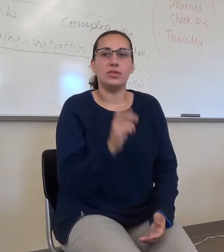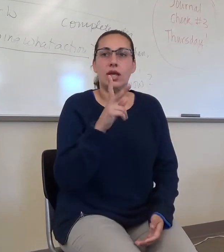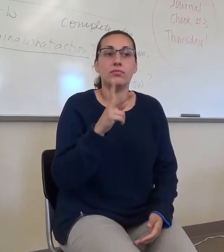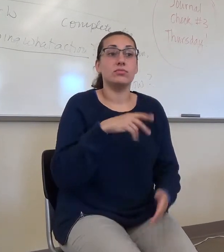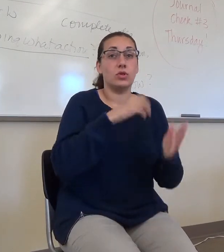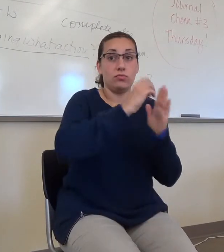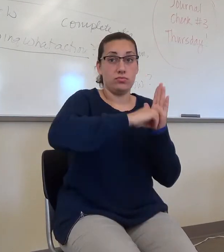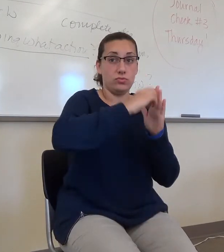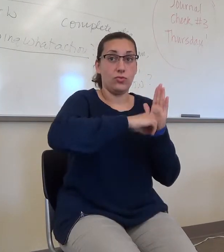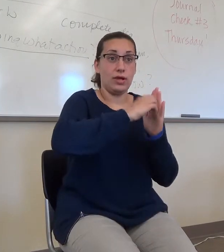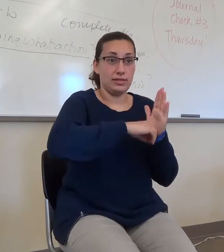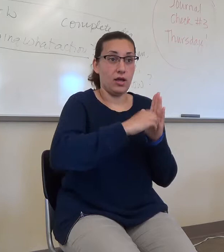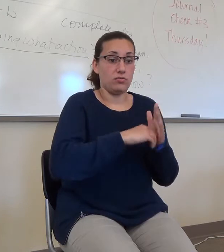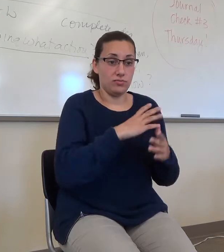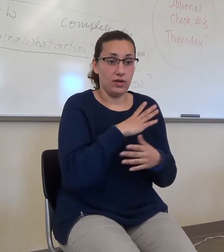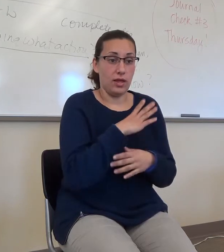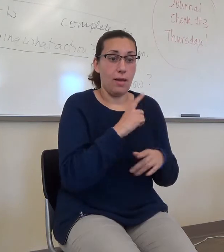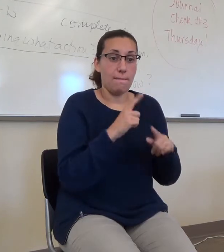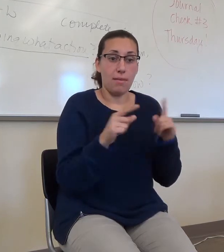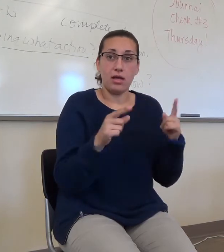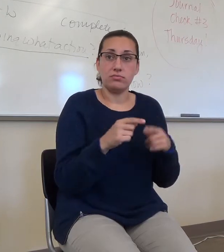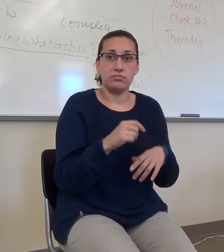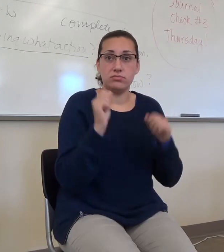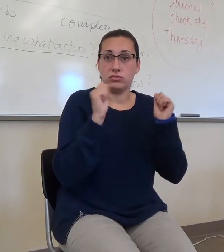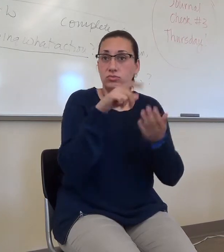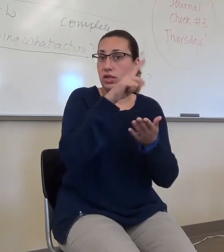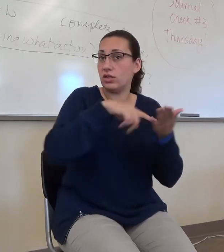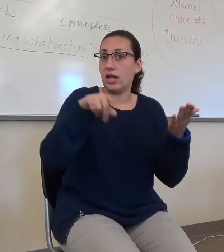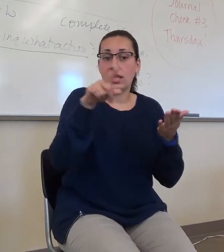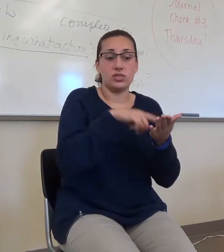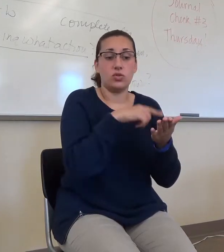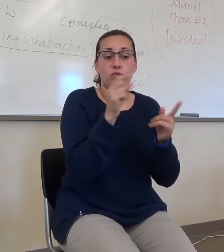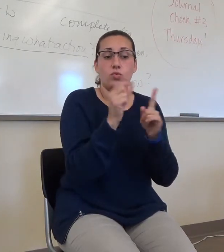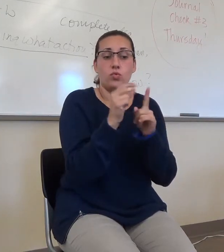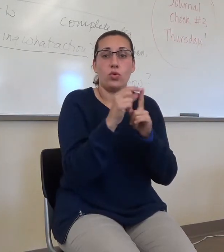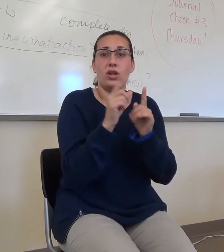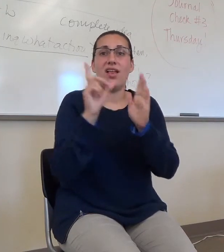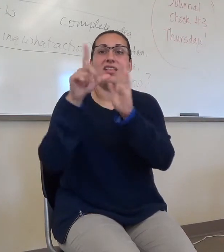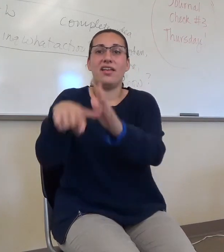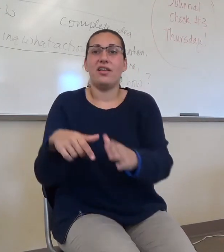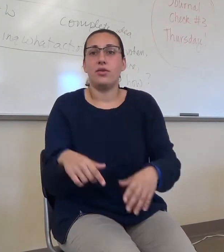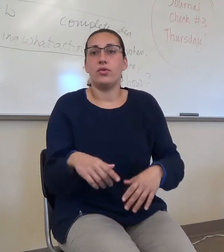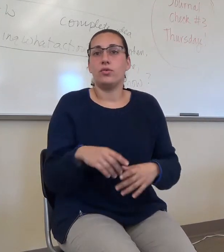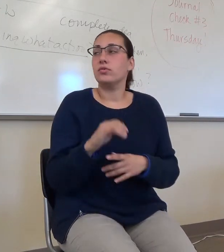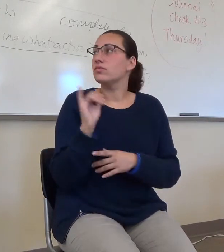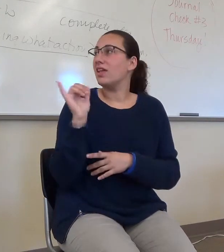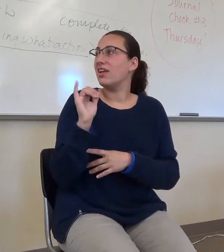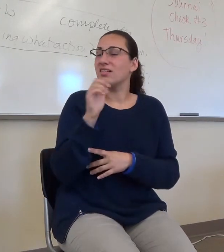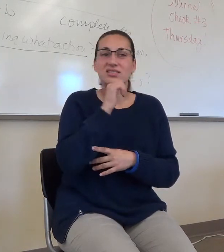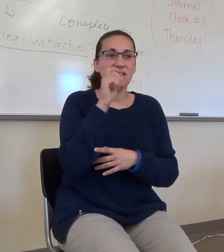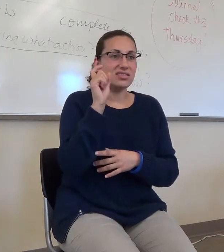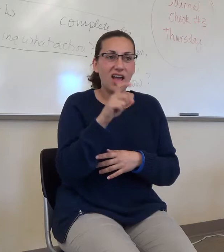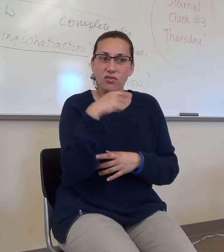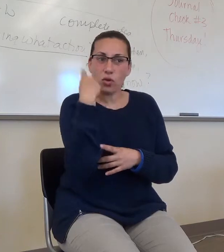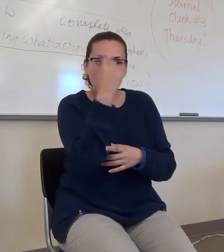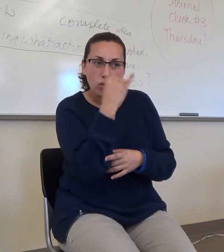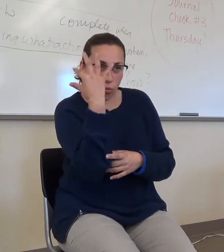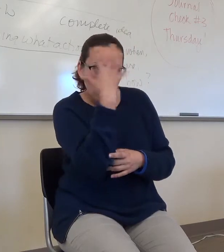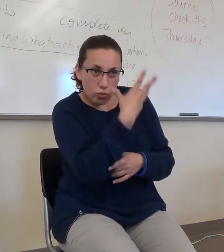but feel free to cross it out later. You know, this doesn't have to be beautiful. You can cross